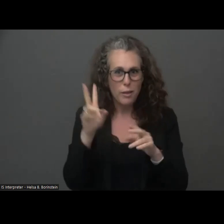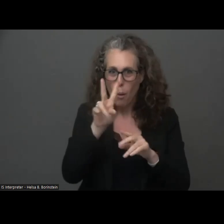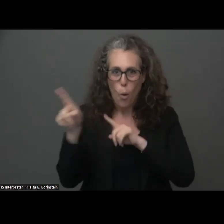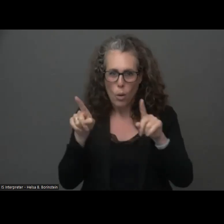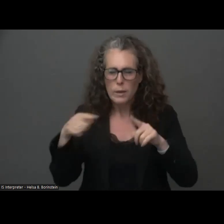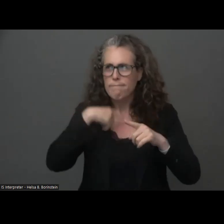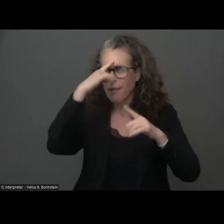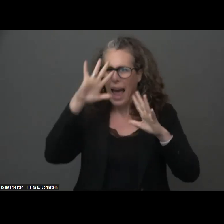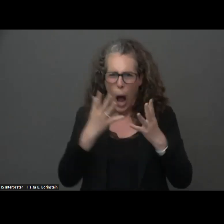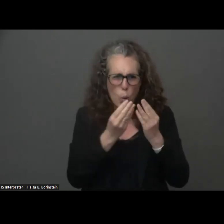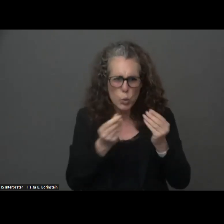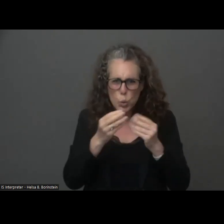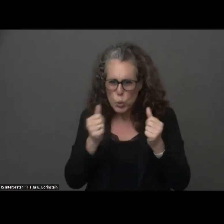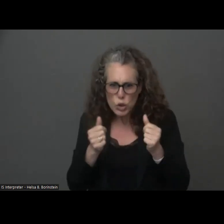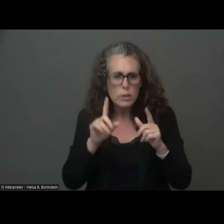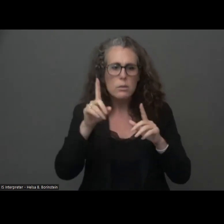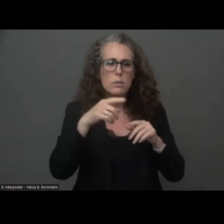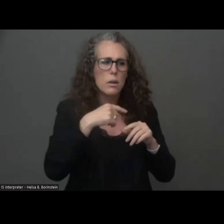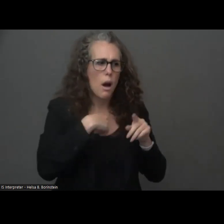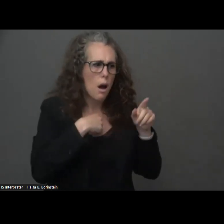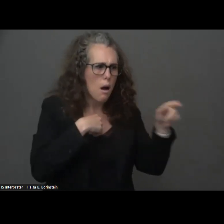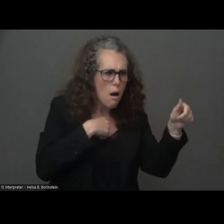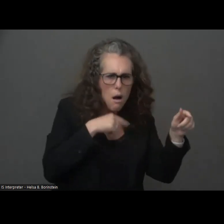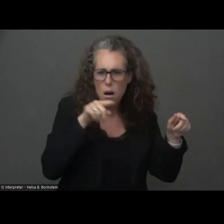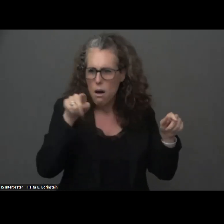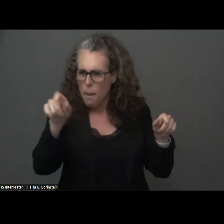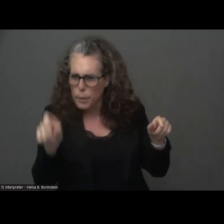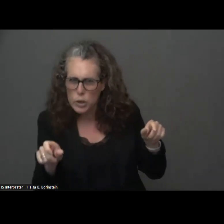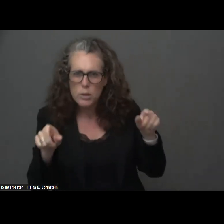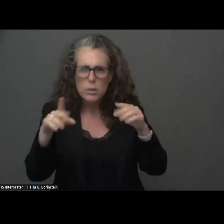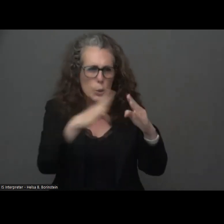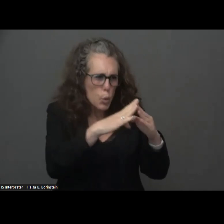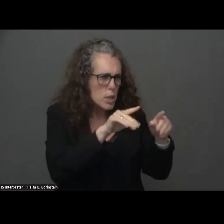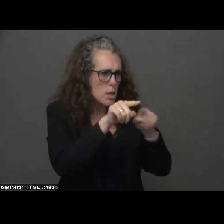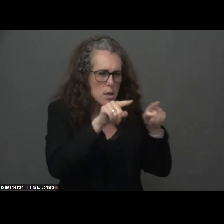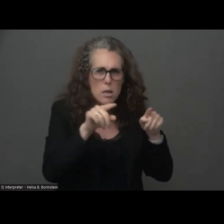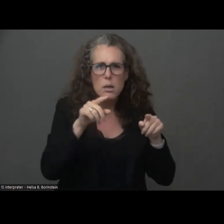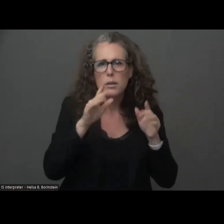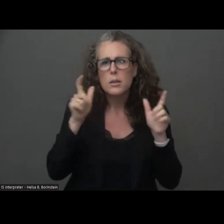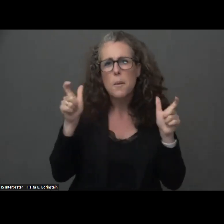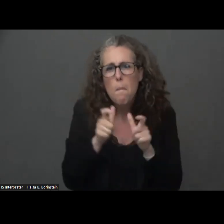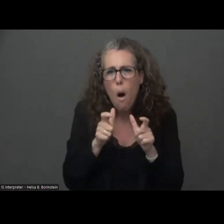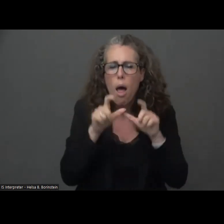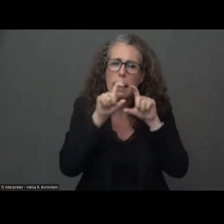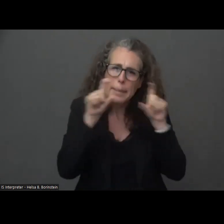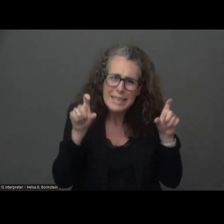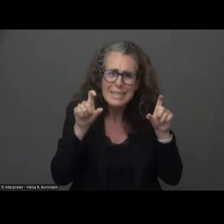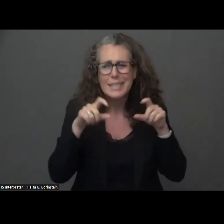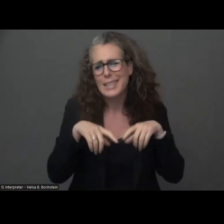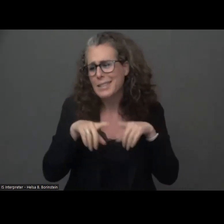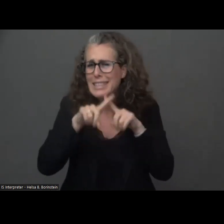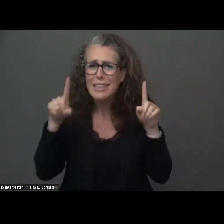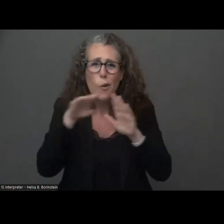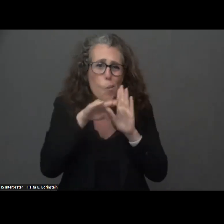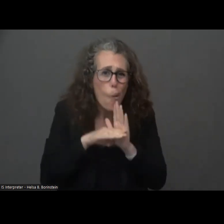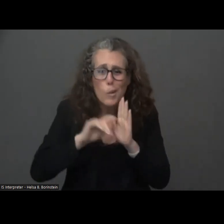aligning strategic partners, engaging with the SMEs, and participating in building and promoting programs, projects,